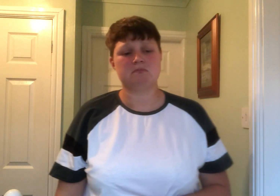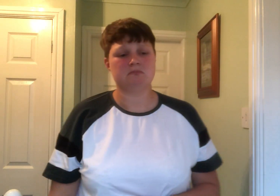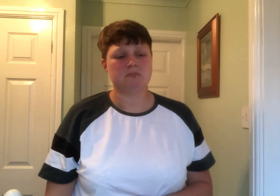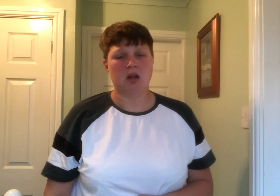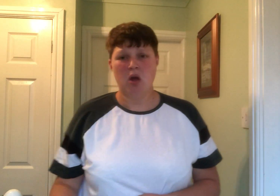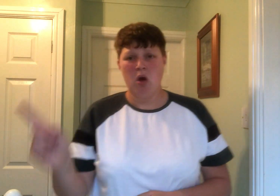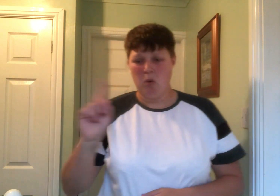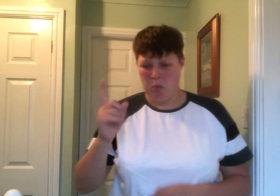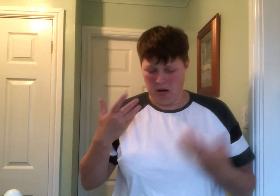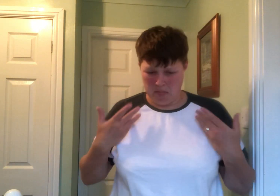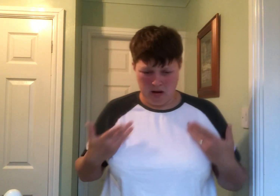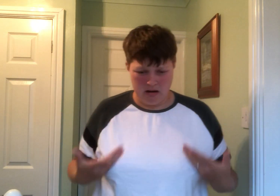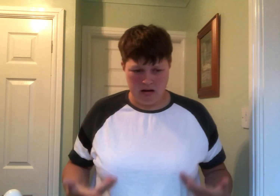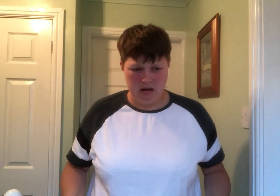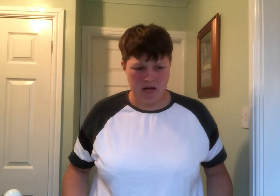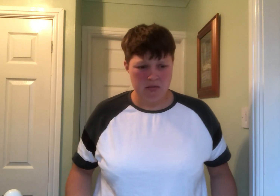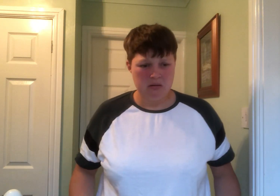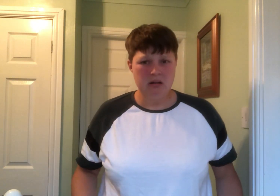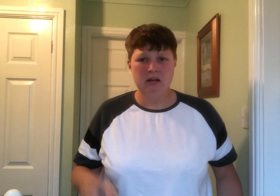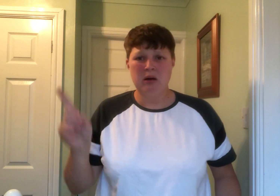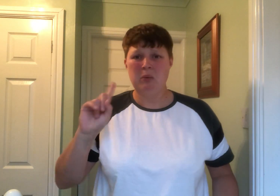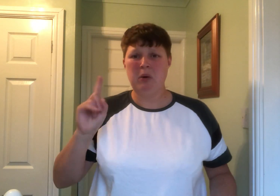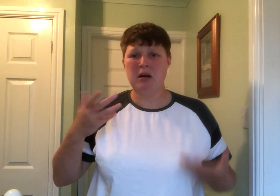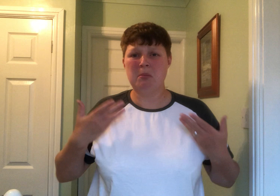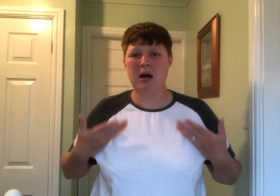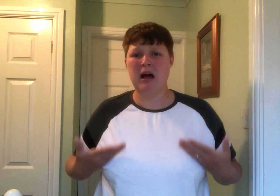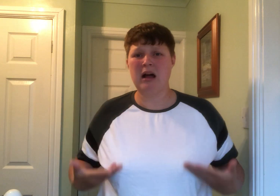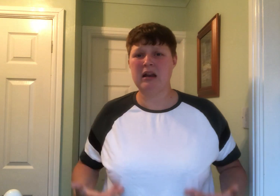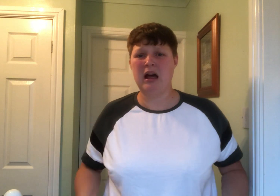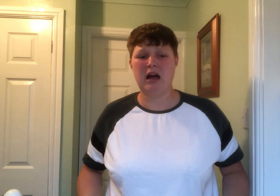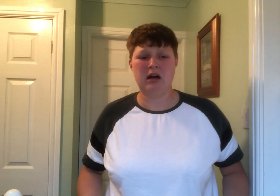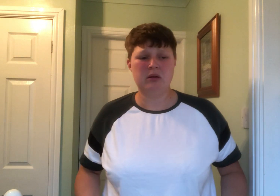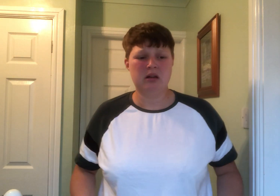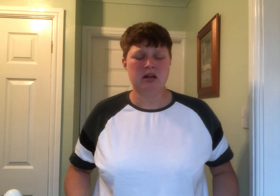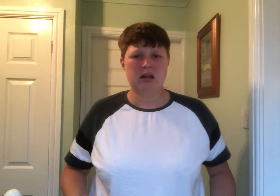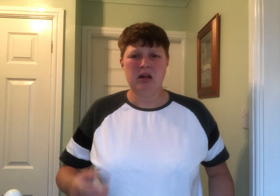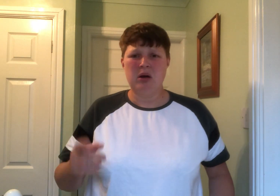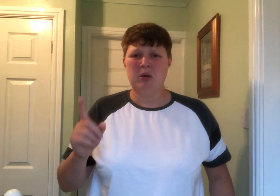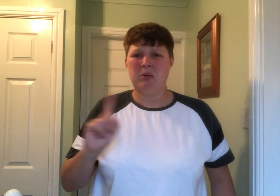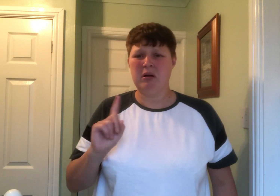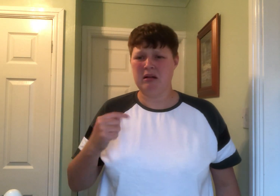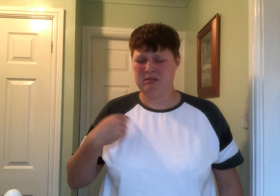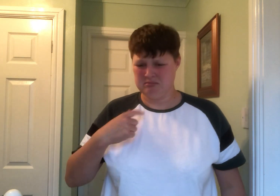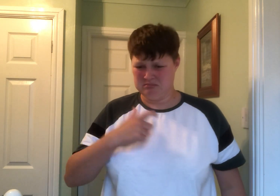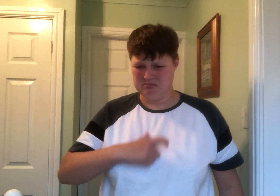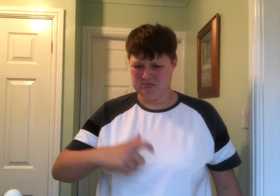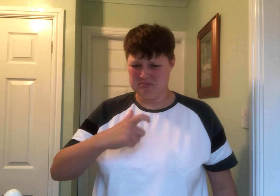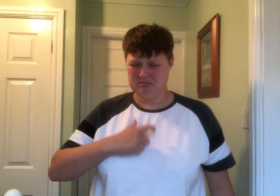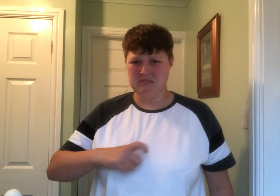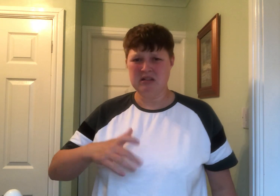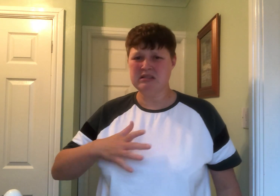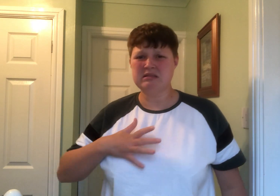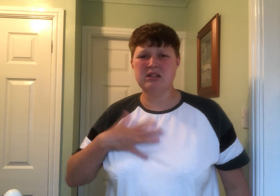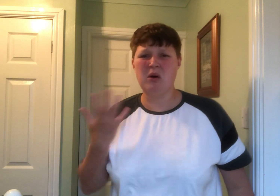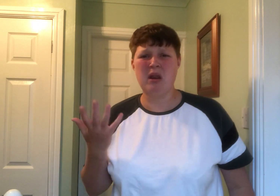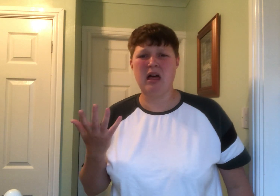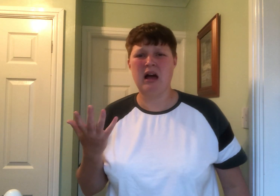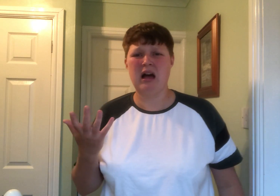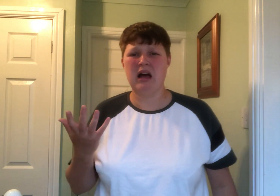What am I now? What am I now? What if I'm someone I don't want